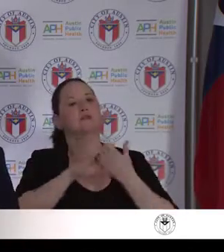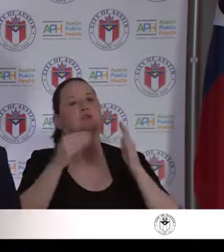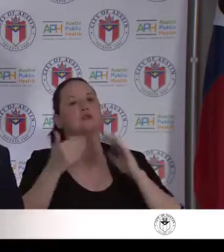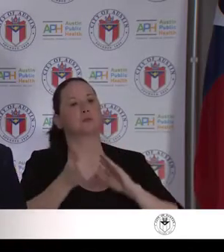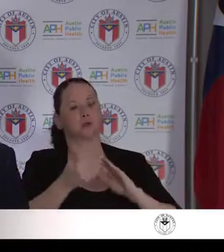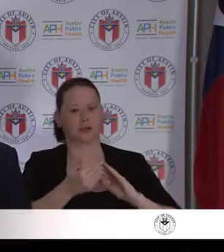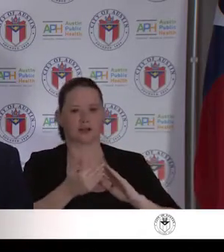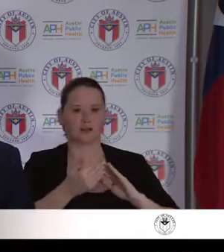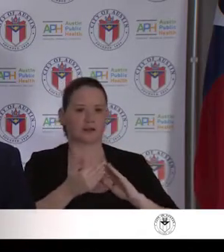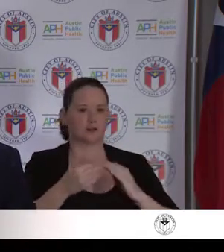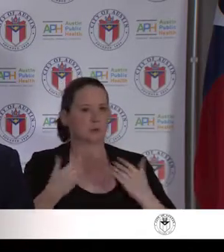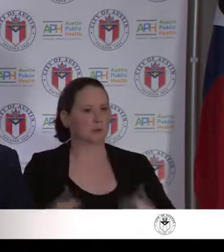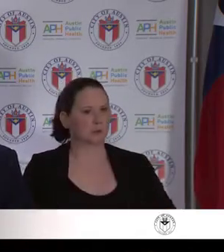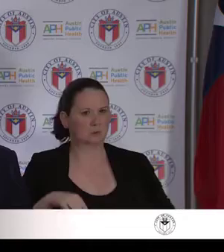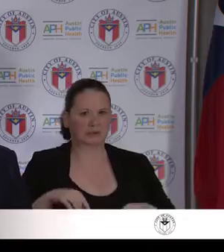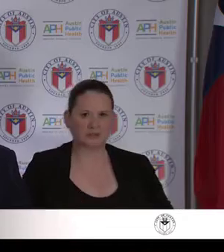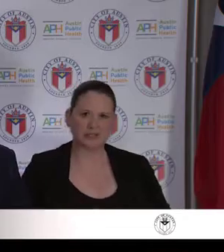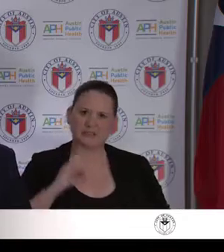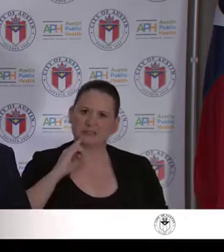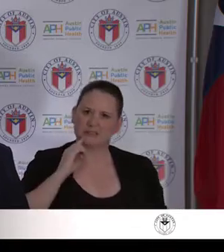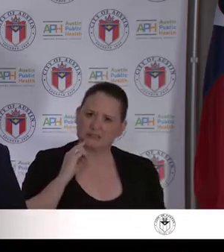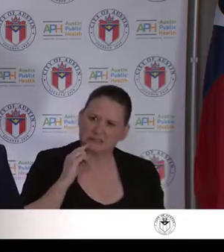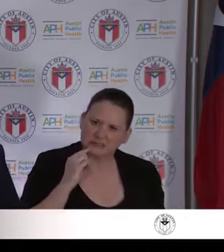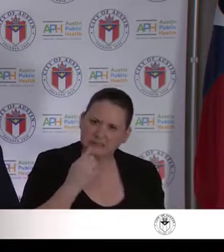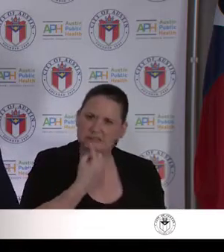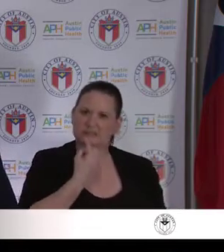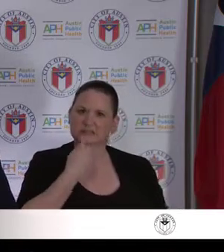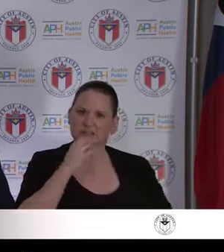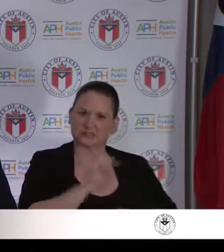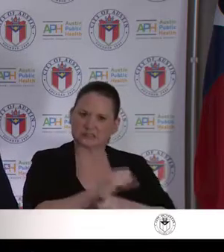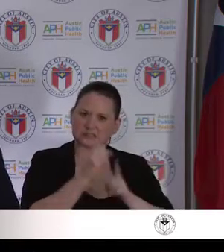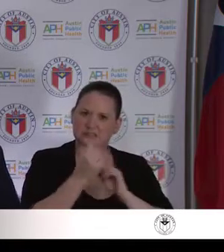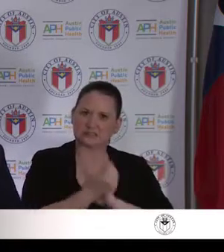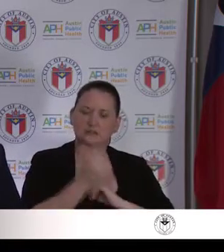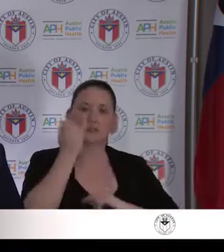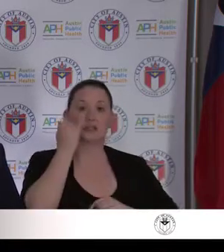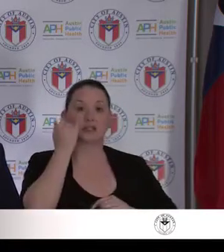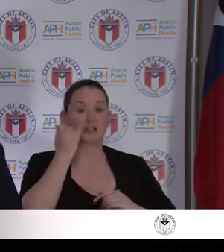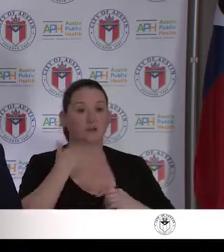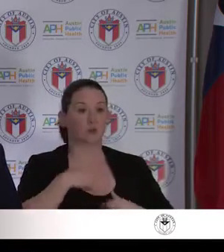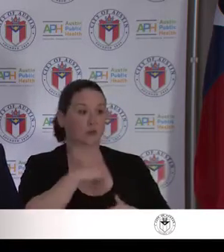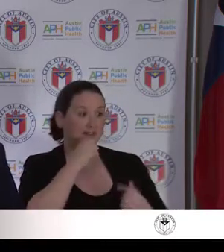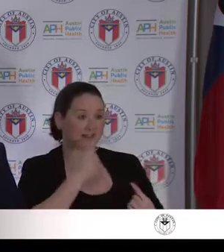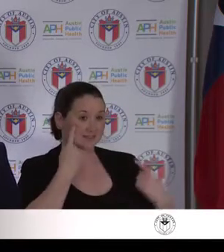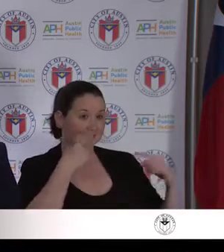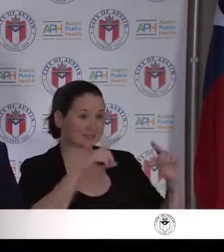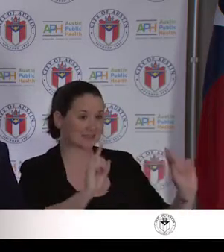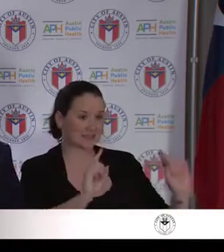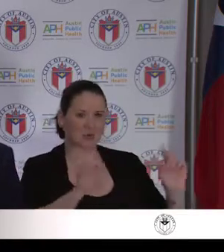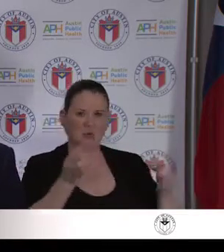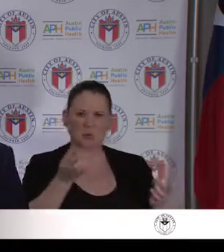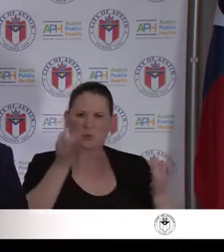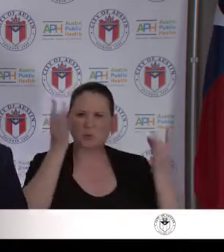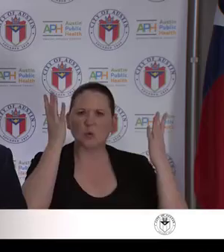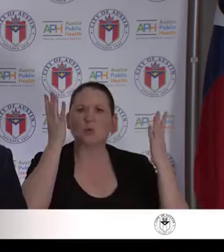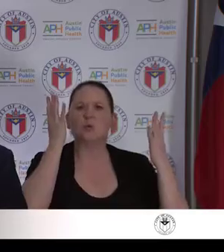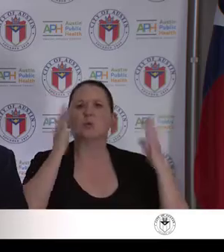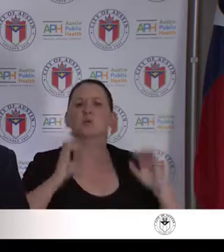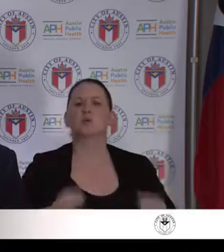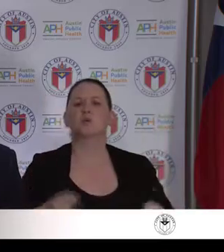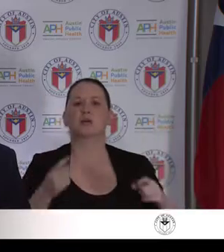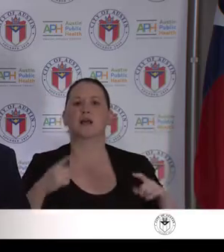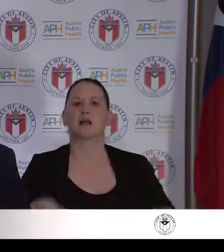community, given the gravity of what our community will face if we're not successful